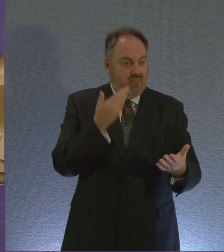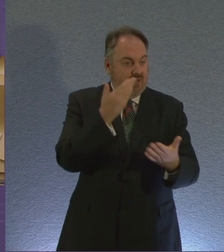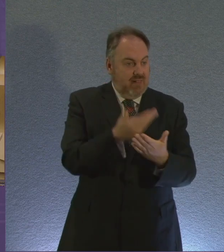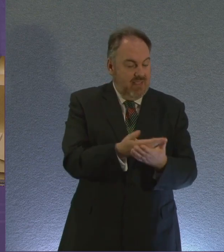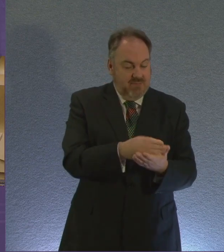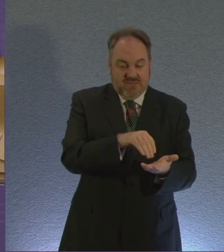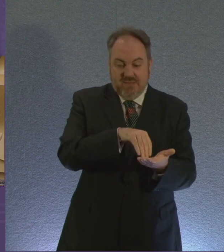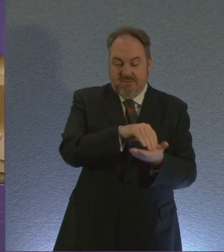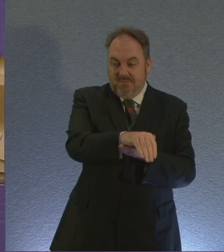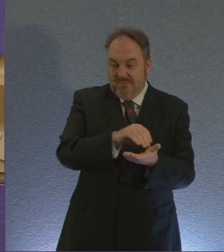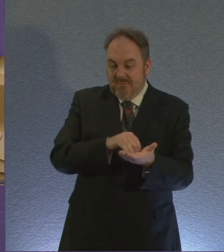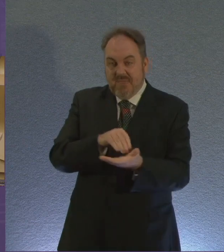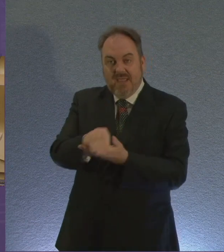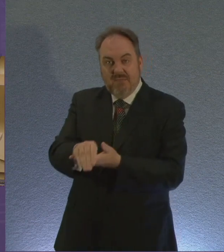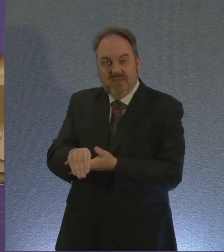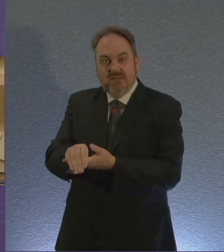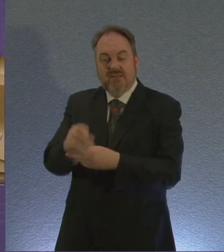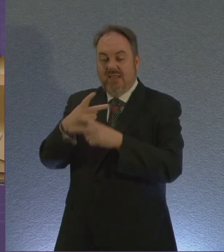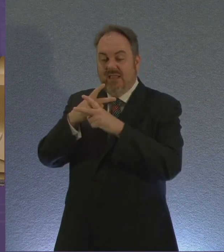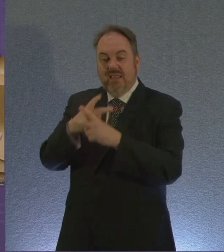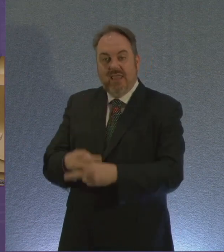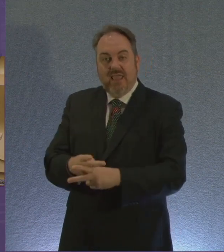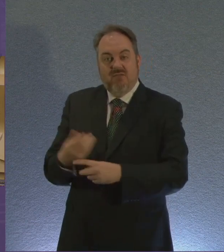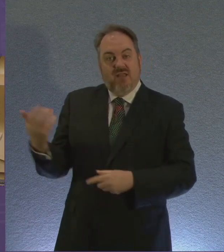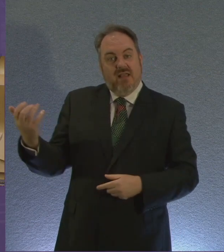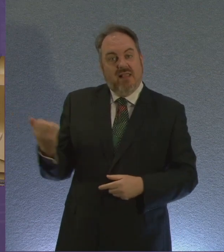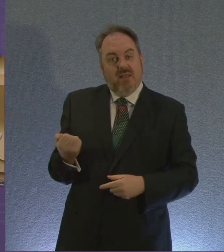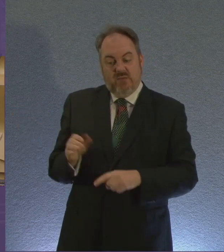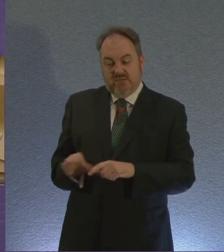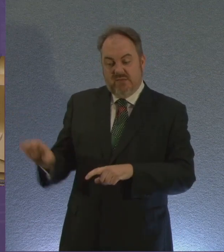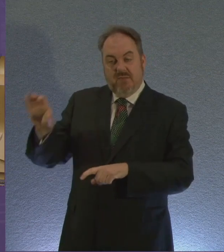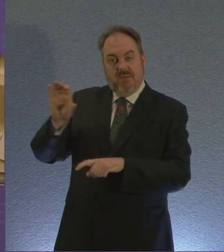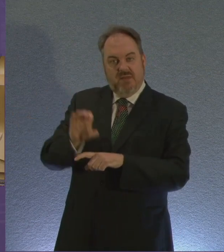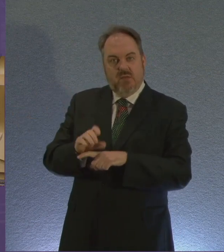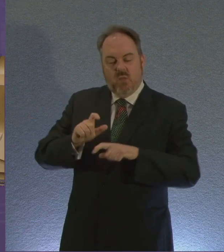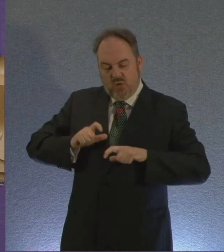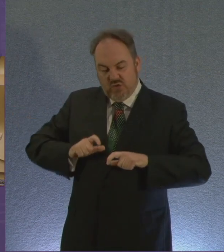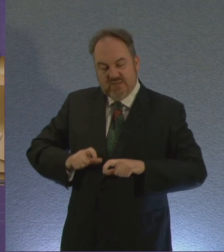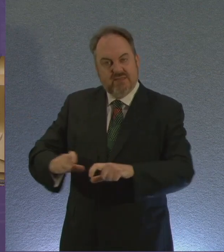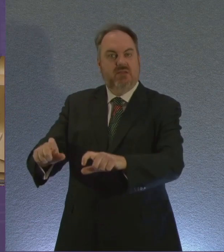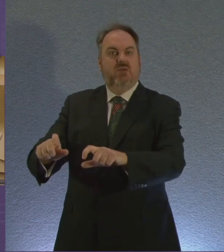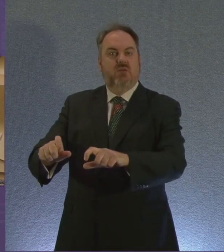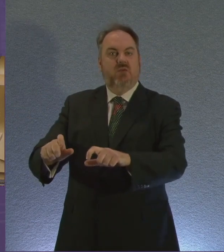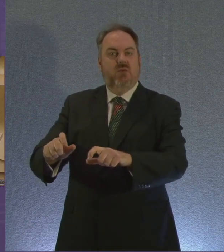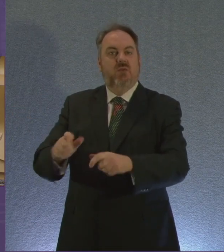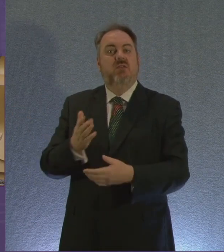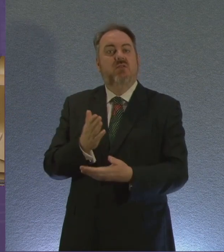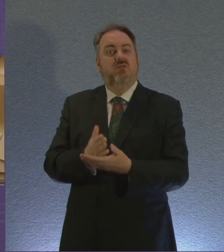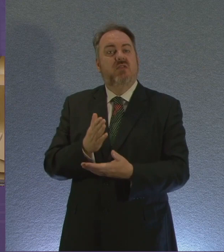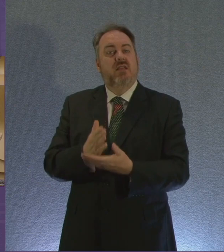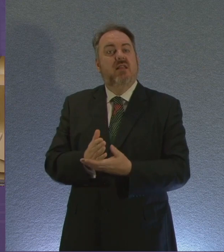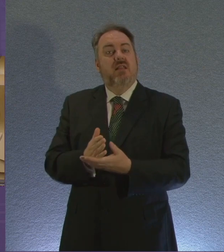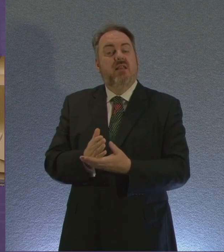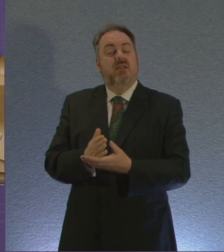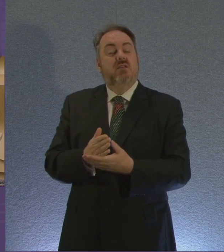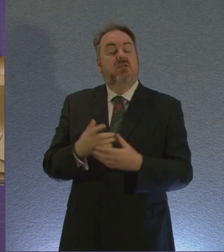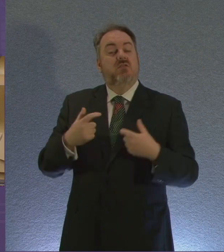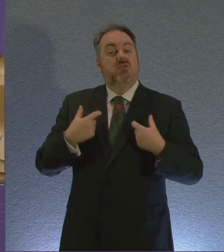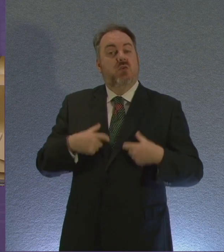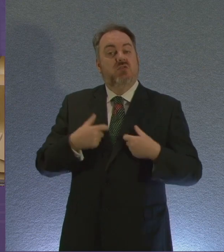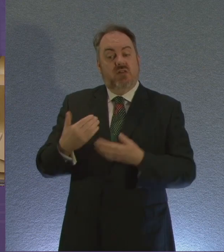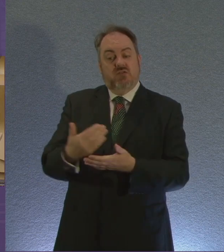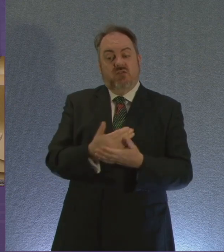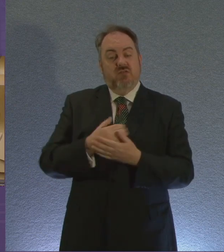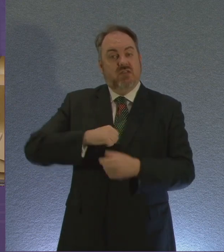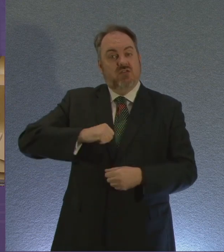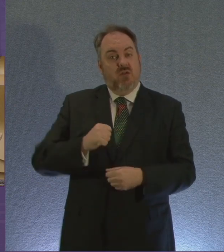clients, including the Carers Allowance Supplement, which will be paid as usual this year. To allow Social Security Scotland to focus on this, the